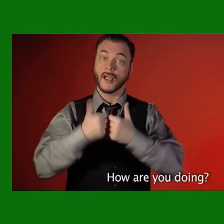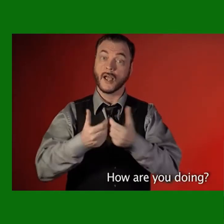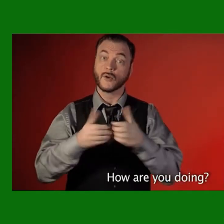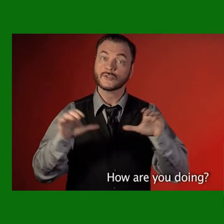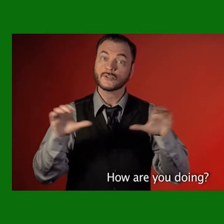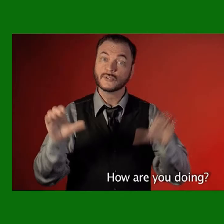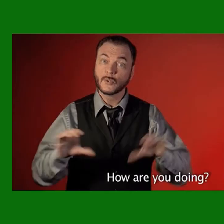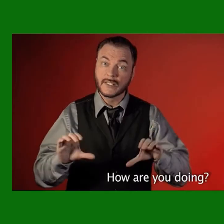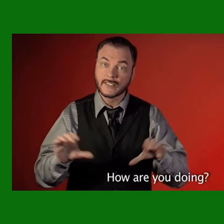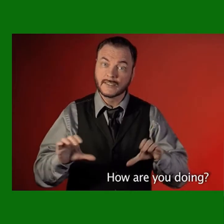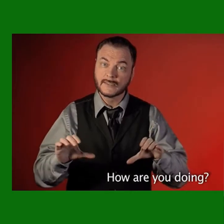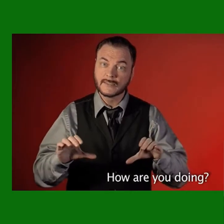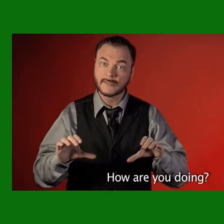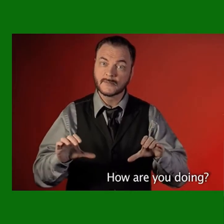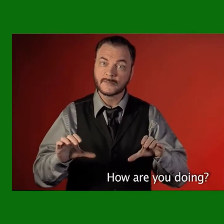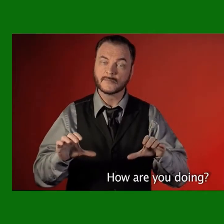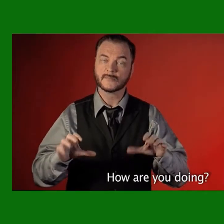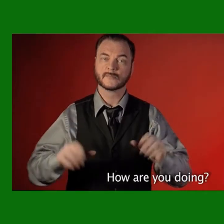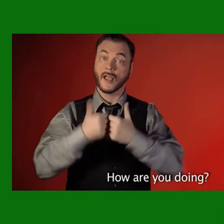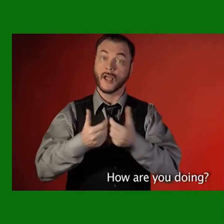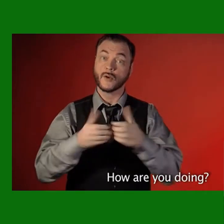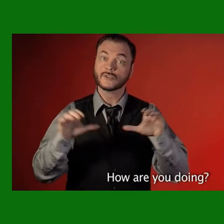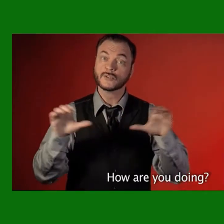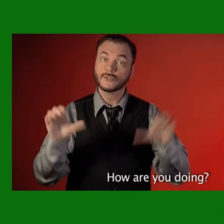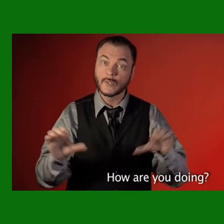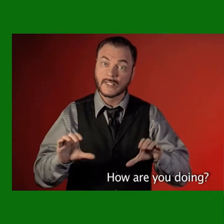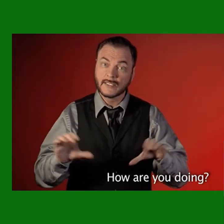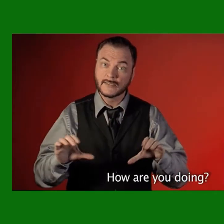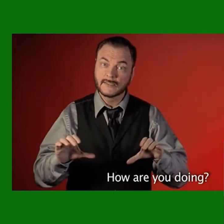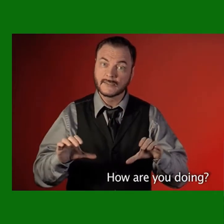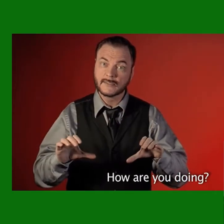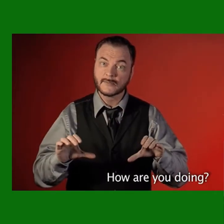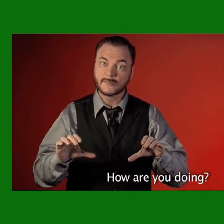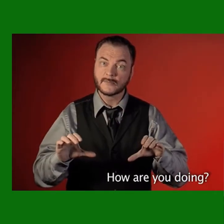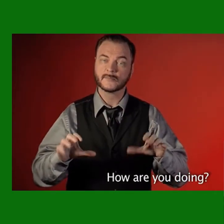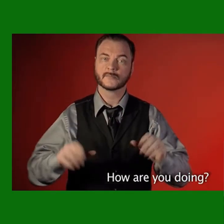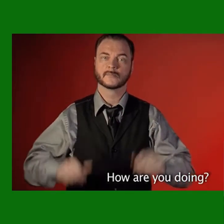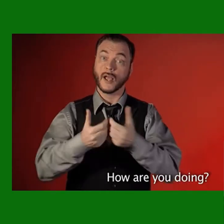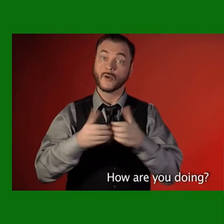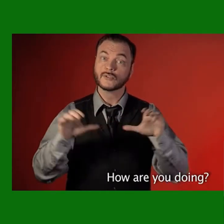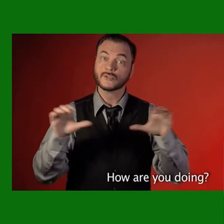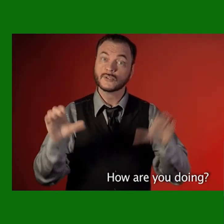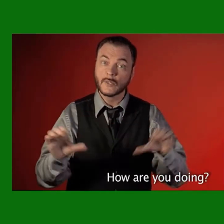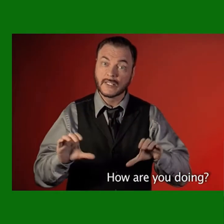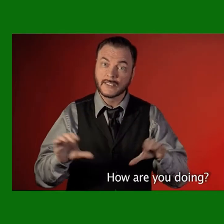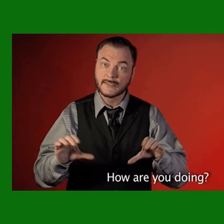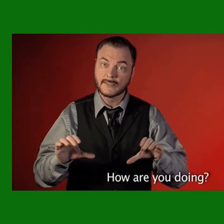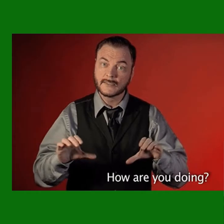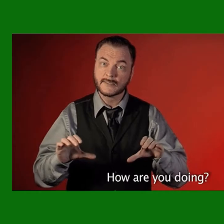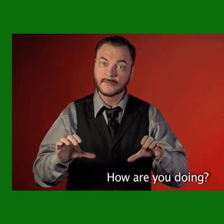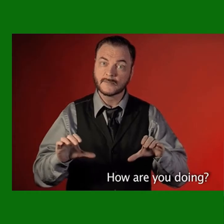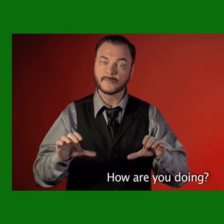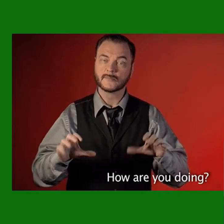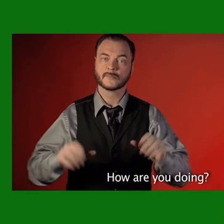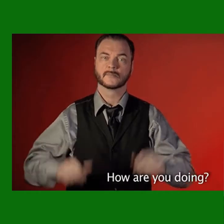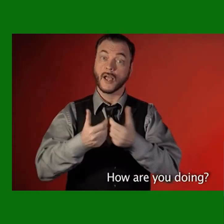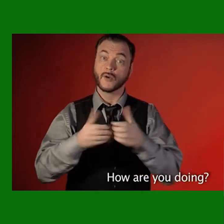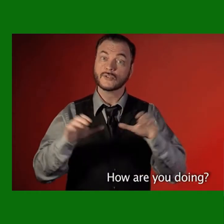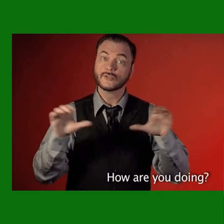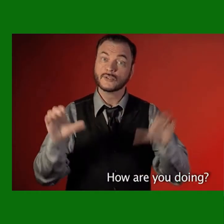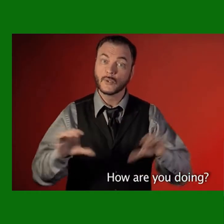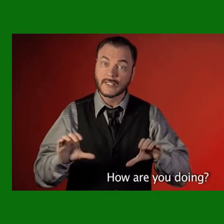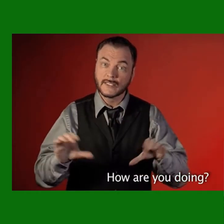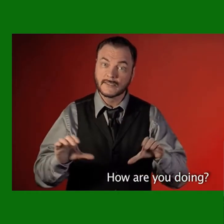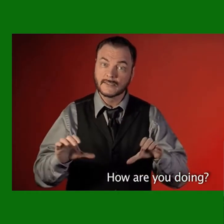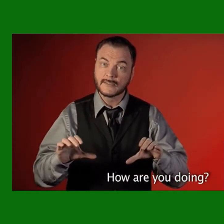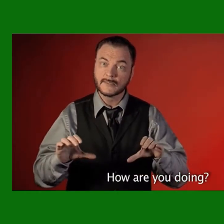entire life, like just this one single GIF, because I was choosing it, making the PowerPoint, and that sort of thing. I still, if I was asked tomorrow, can you please sign language? How